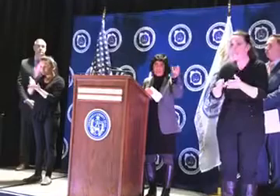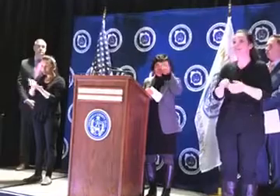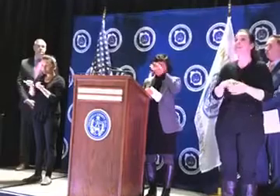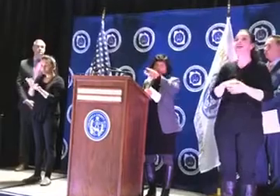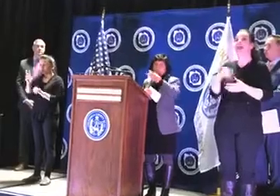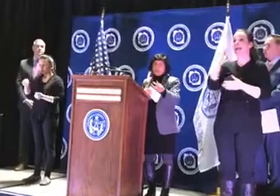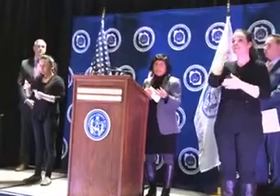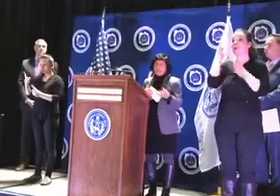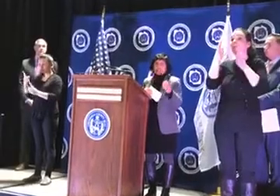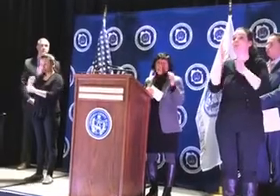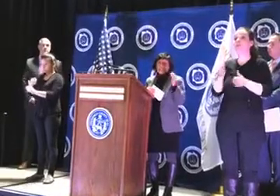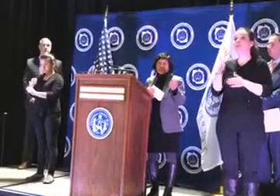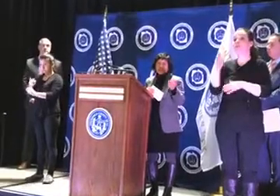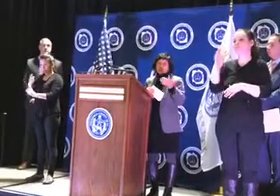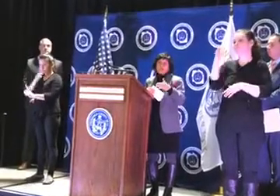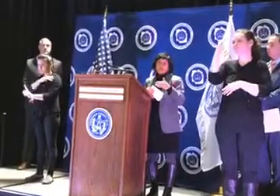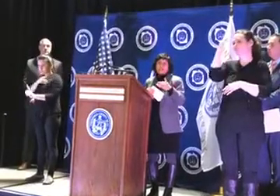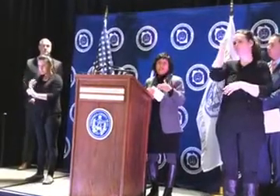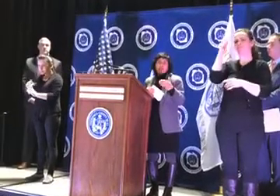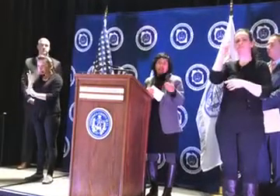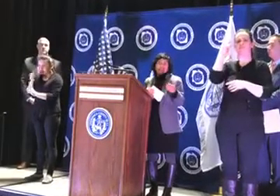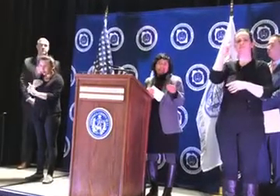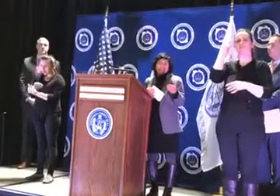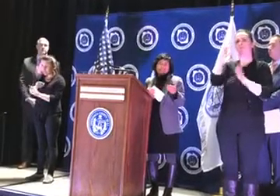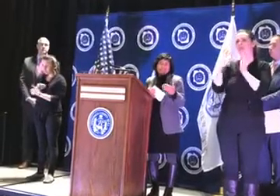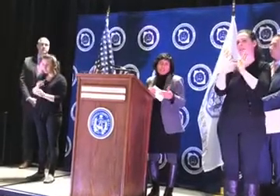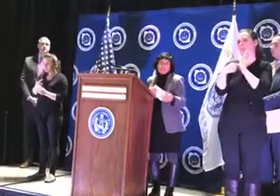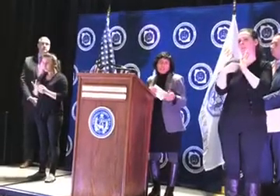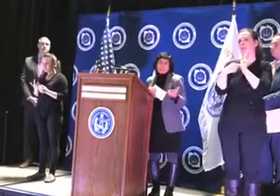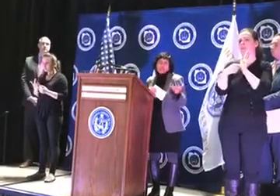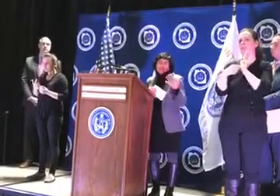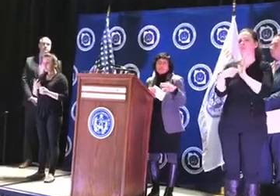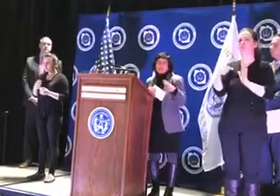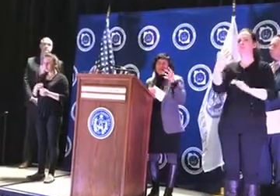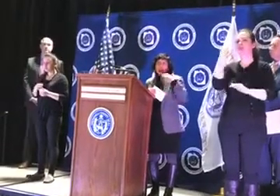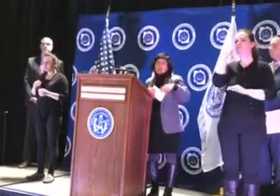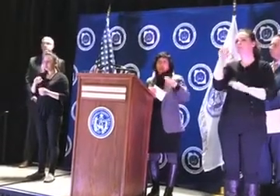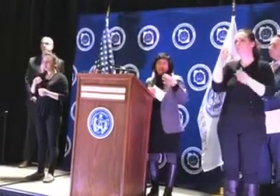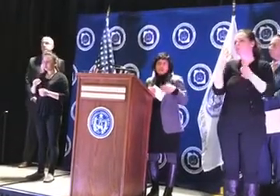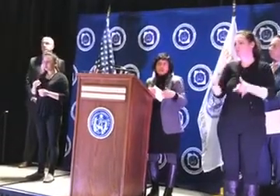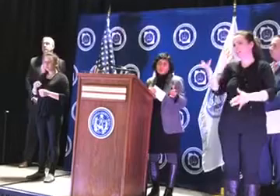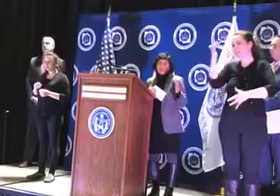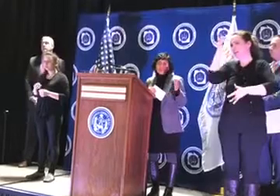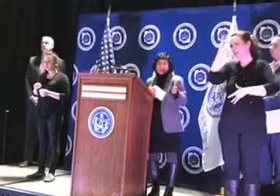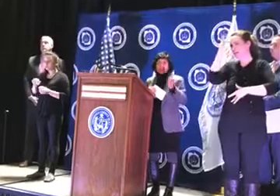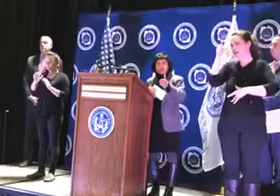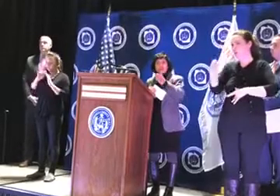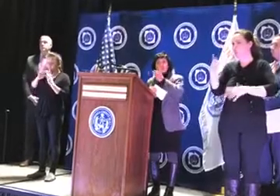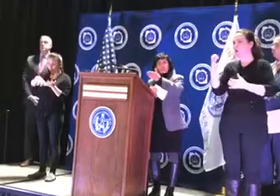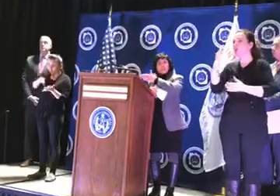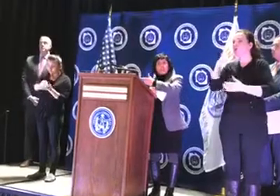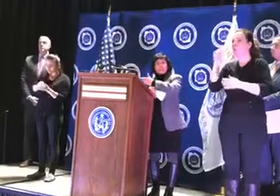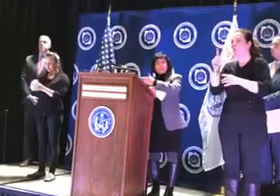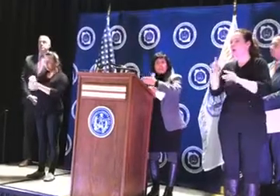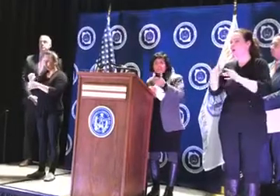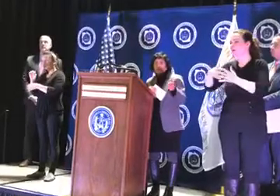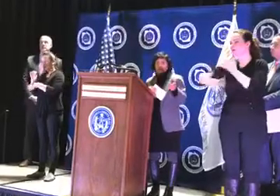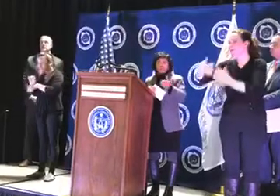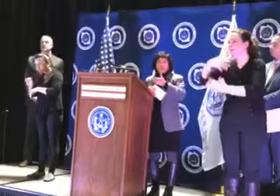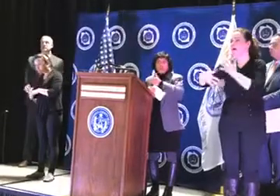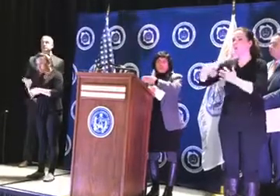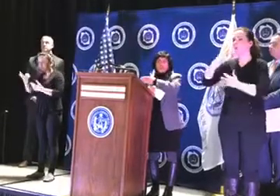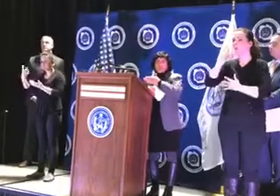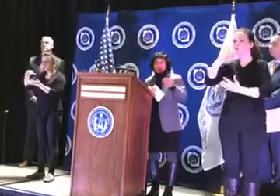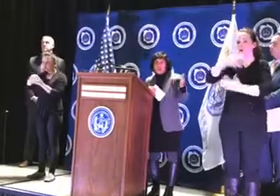to contact every person and make sure nothing is left out. So we are in a process because we have to continue over the weekend too, like